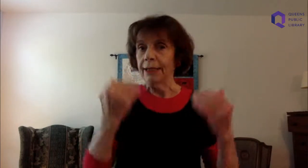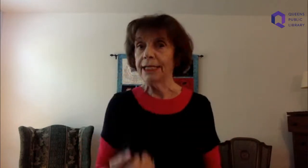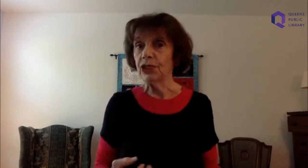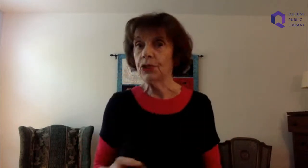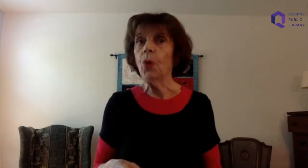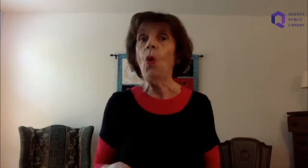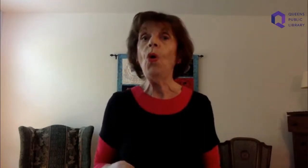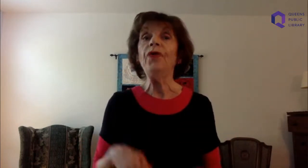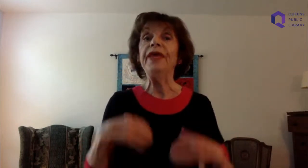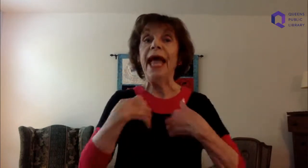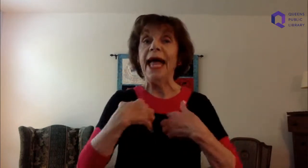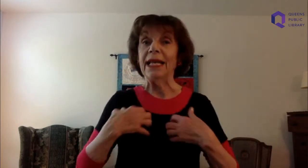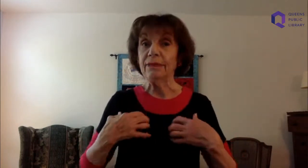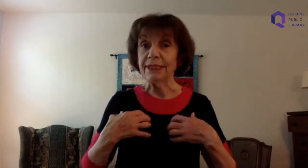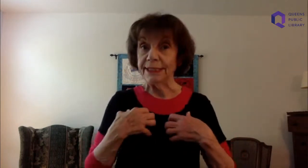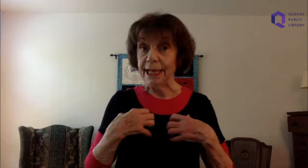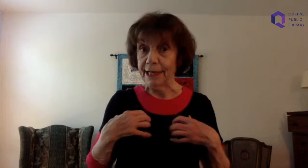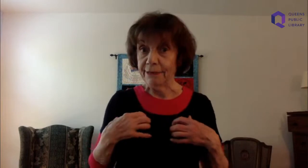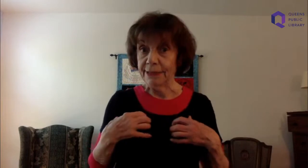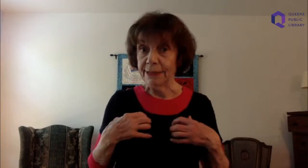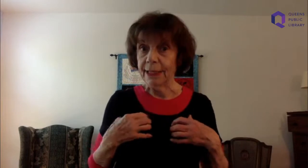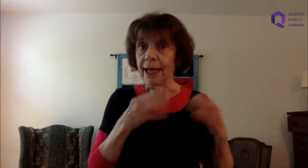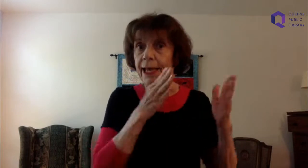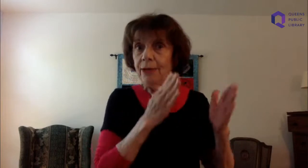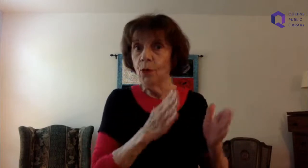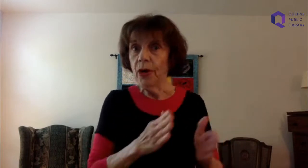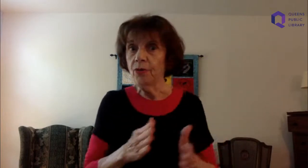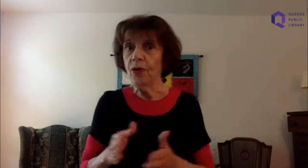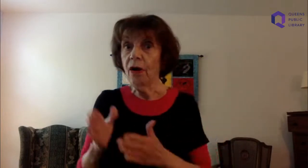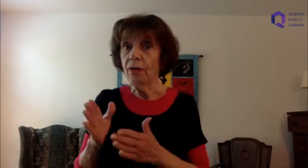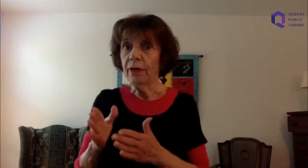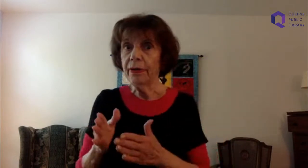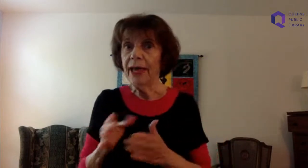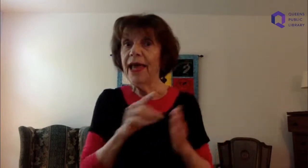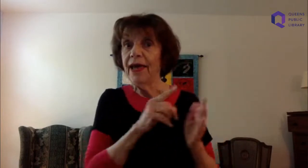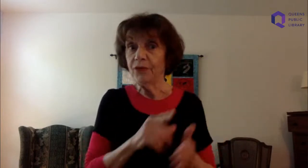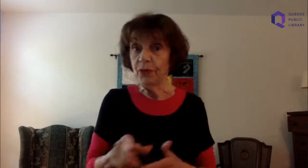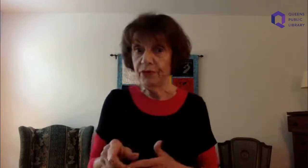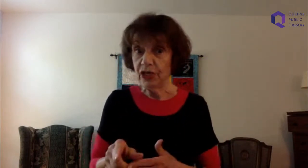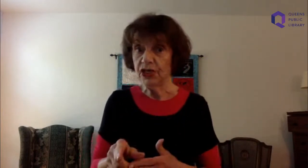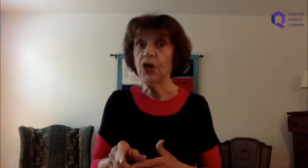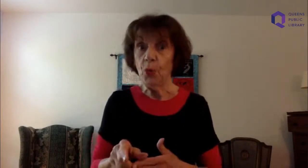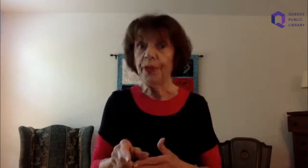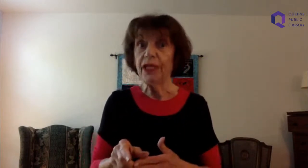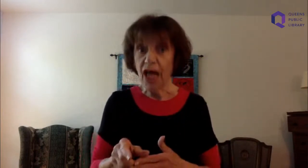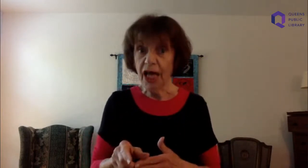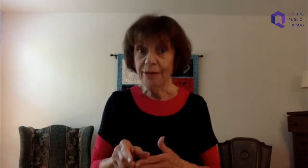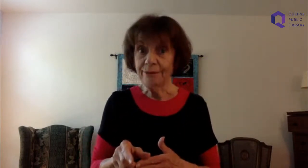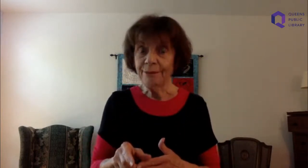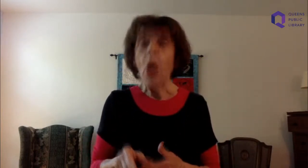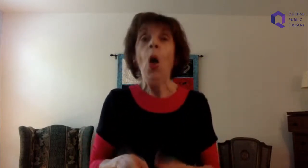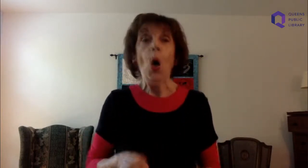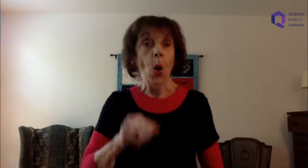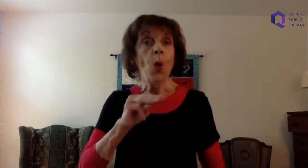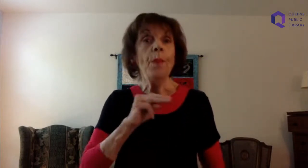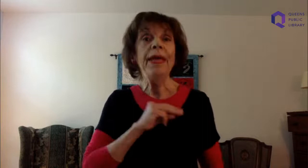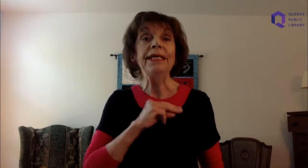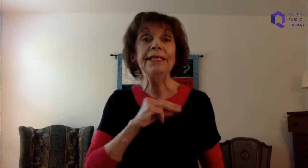let's do all the animal sounds in one row after we finish the opening line. Old